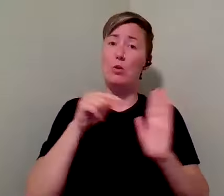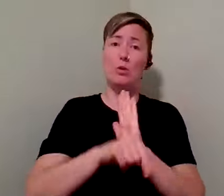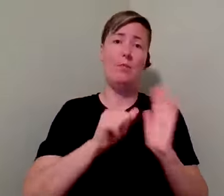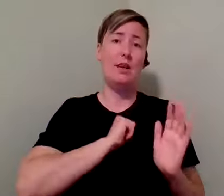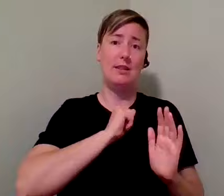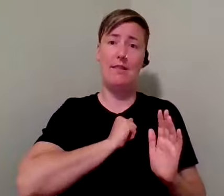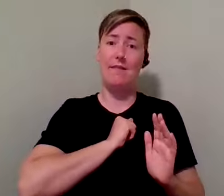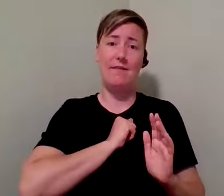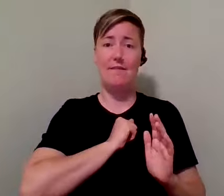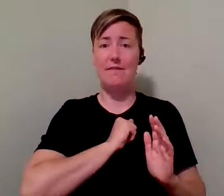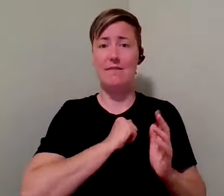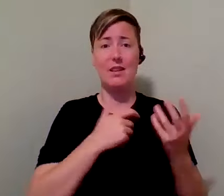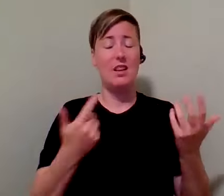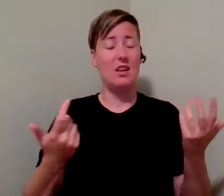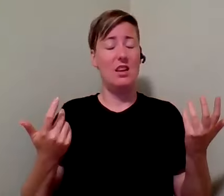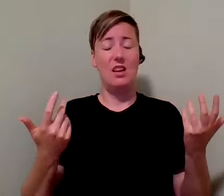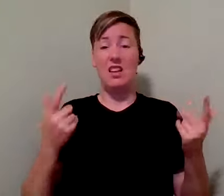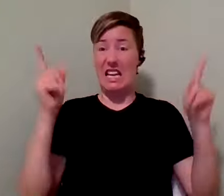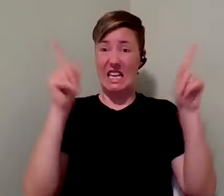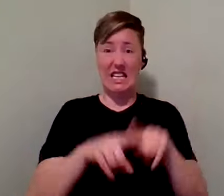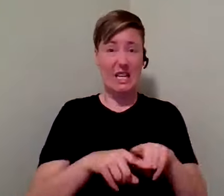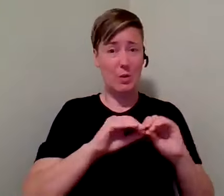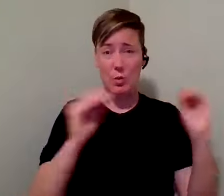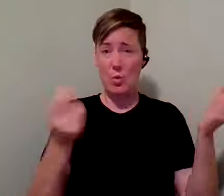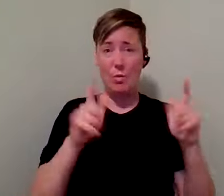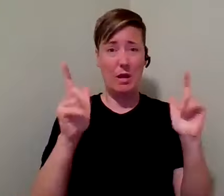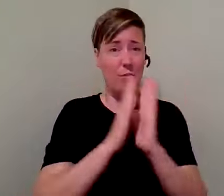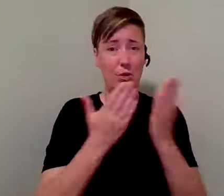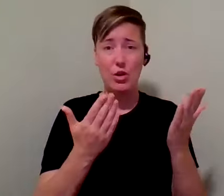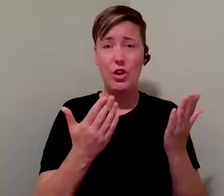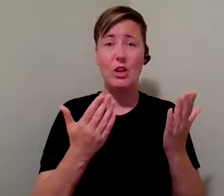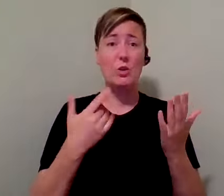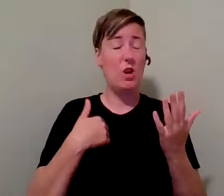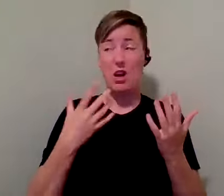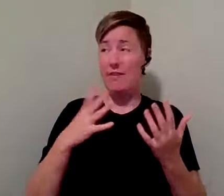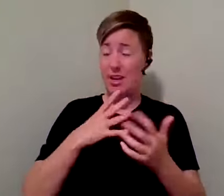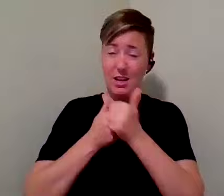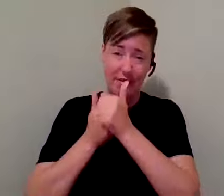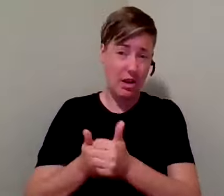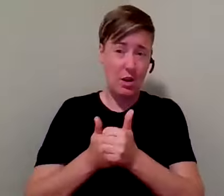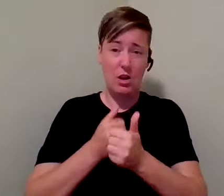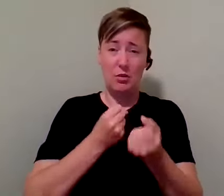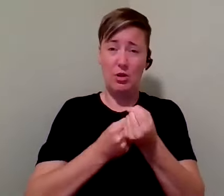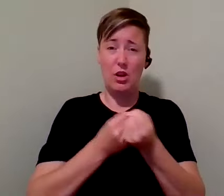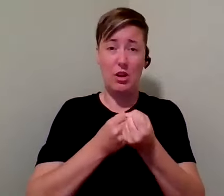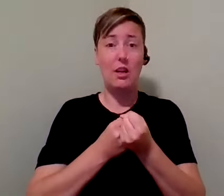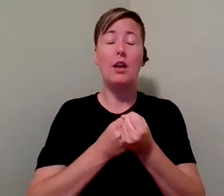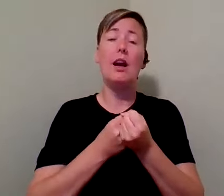just did it the way my sponsor told me to do it. And by the grace of God, when I was 1 year sober, my sister sent me a big book from